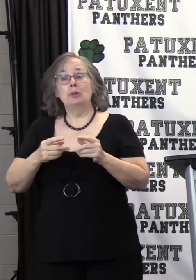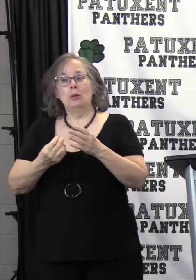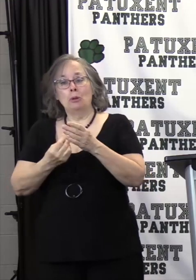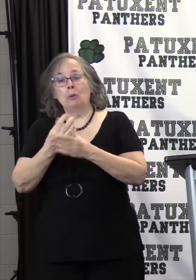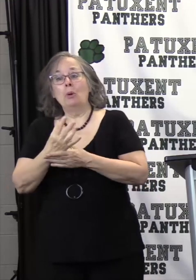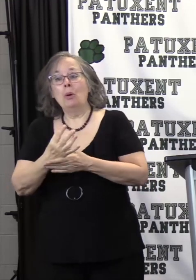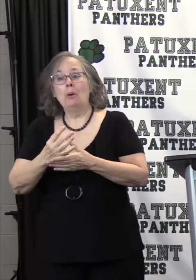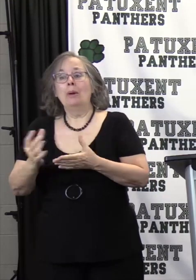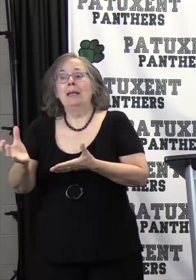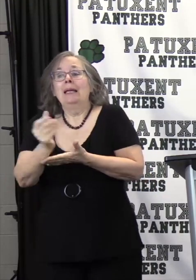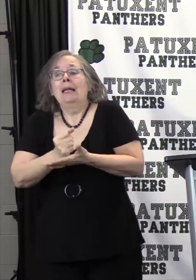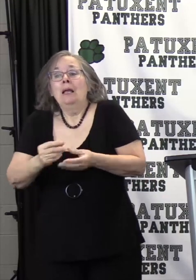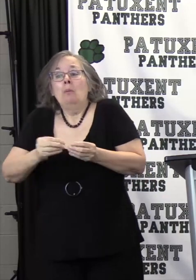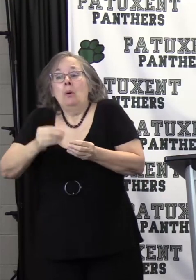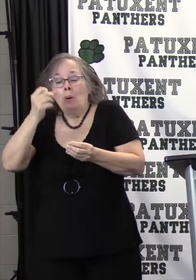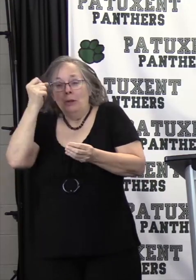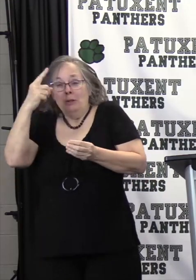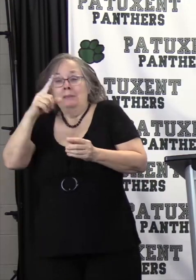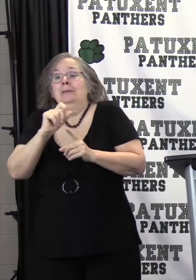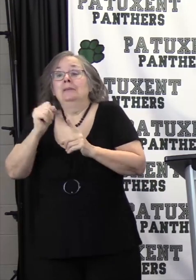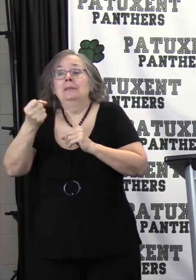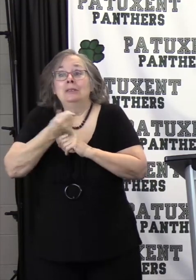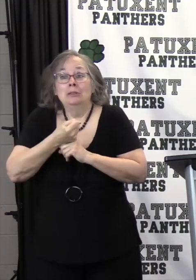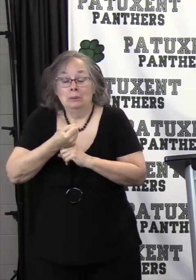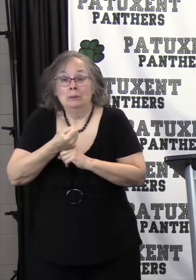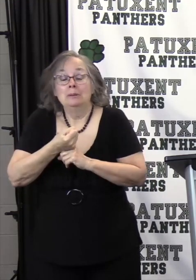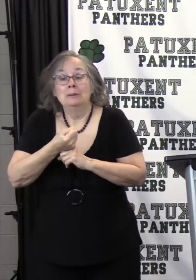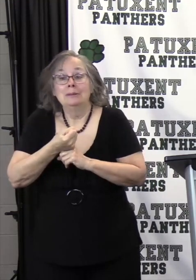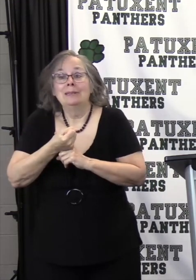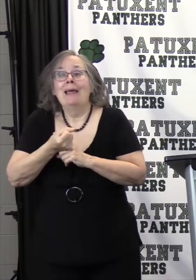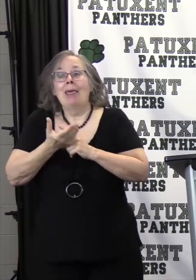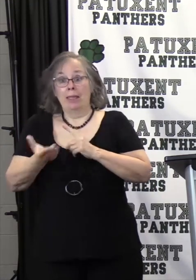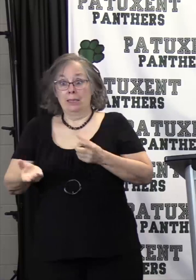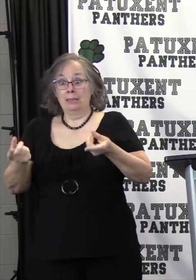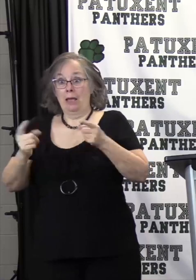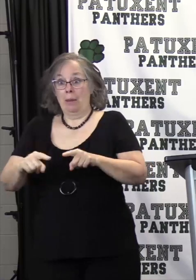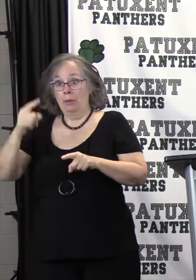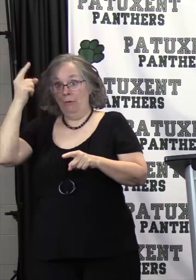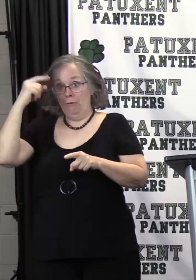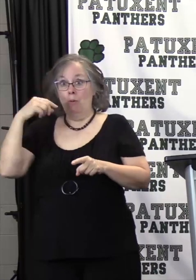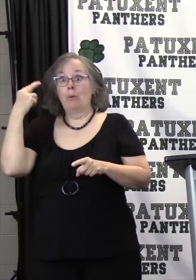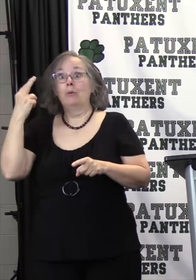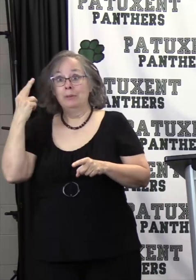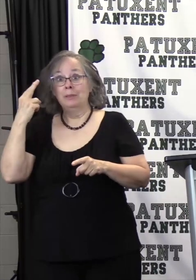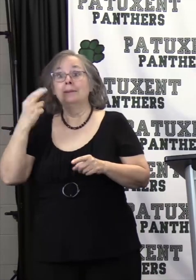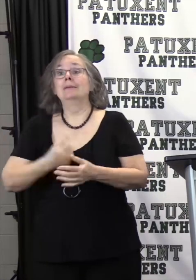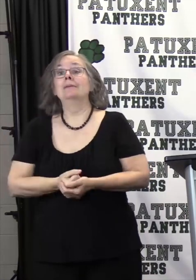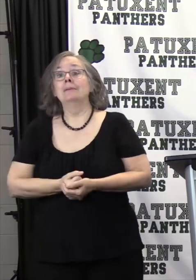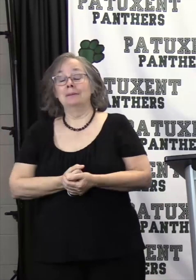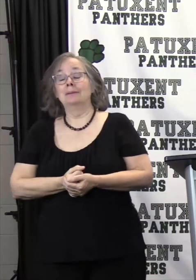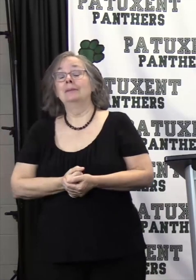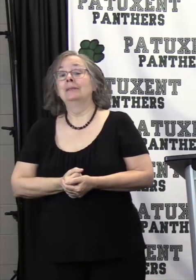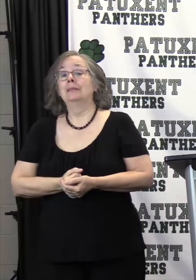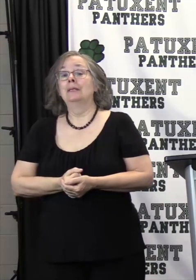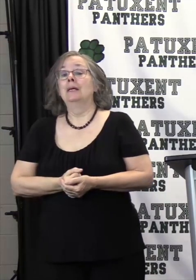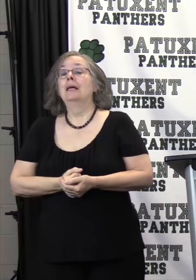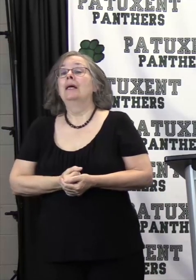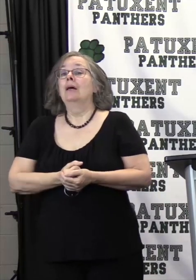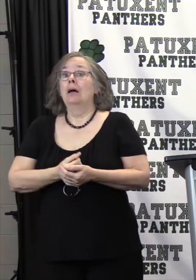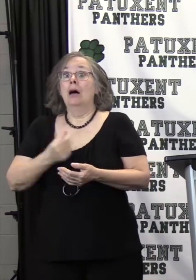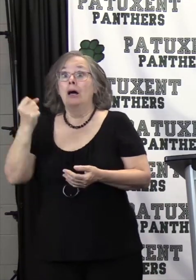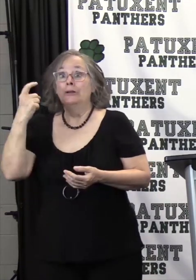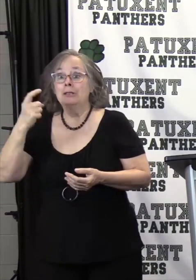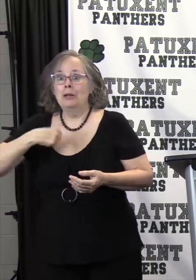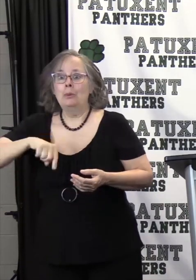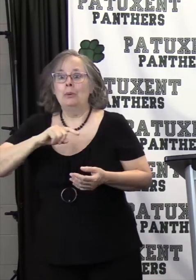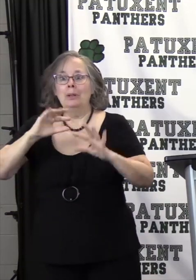grow and gain a higher understanding of a situation. Things happen for a reason. Just the fact that we are the